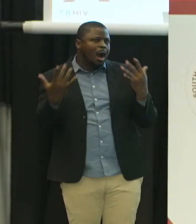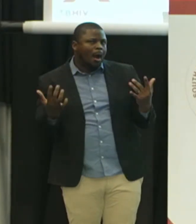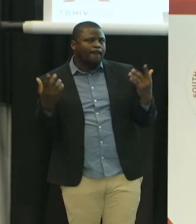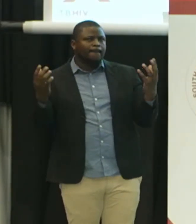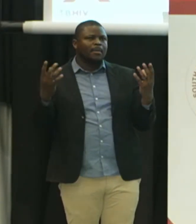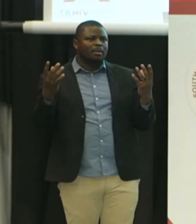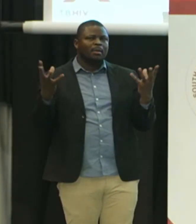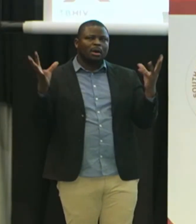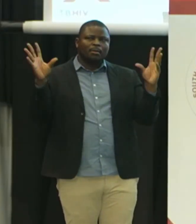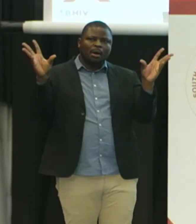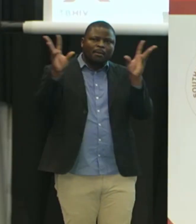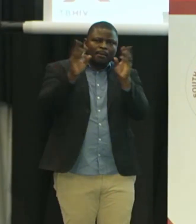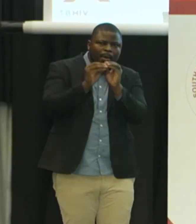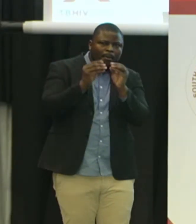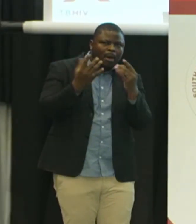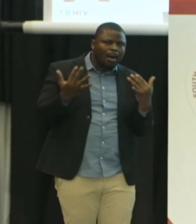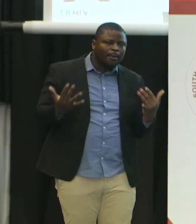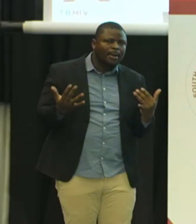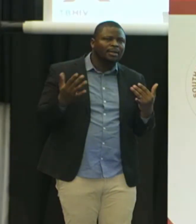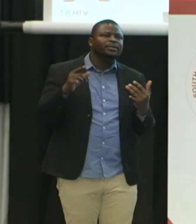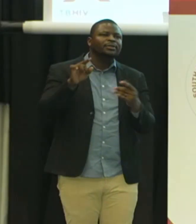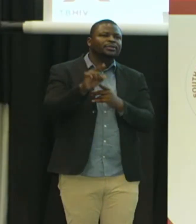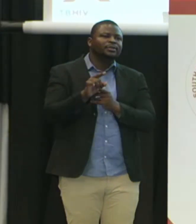estimates for